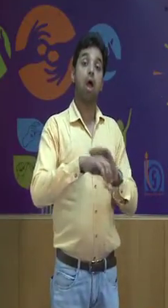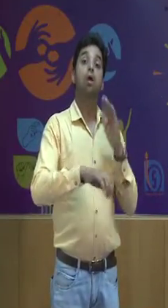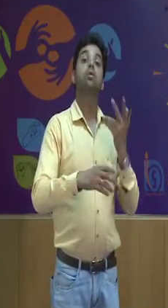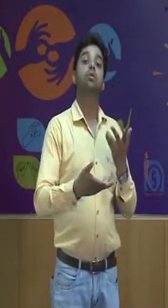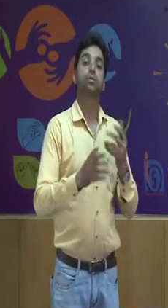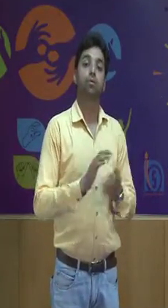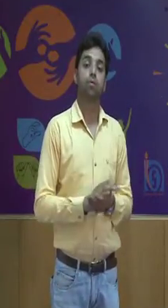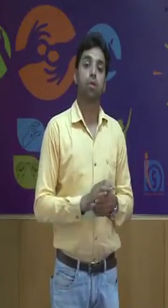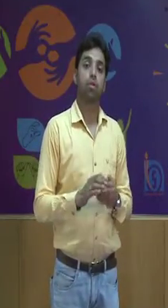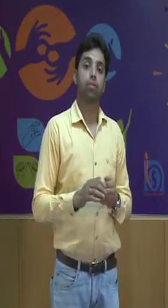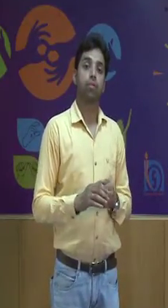Untouchables.